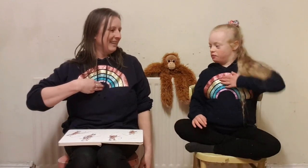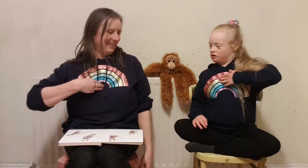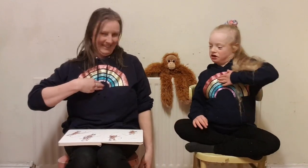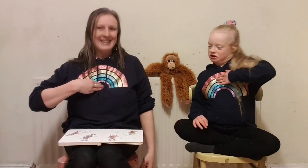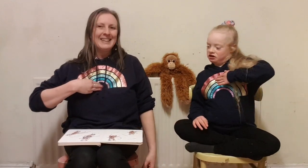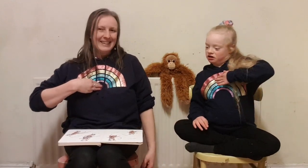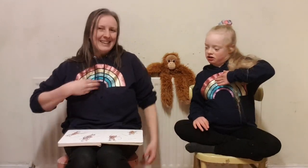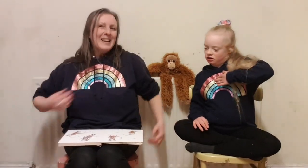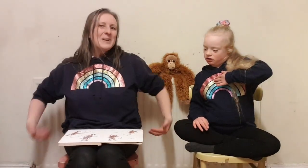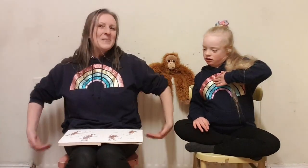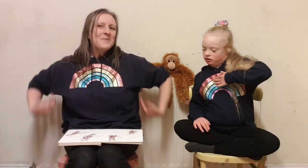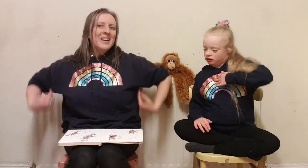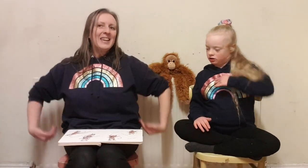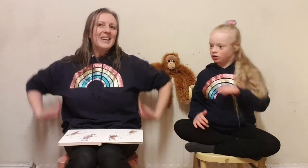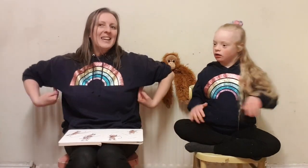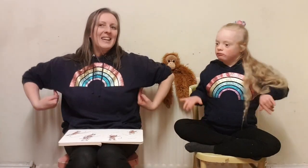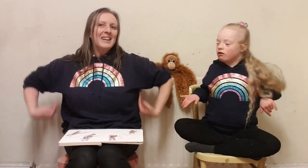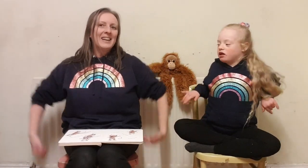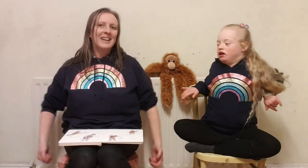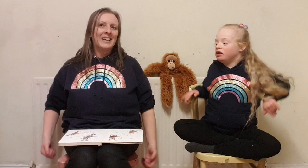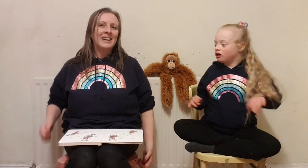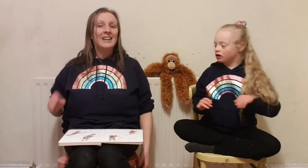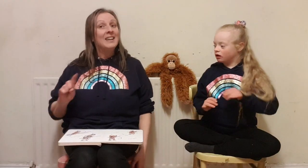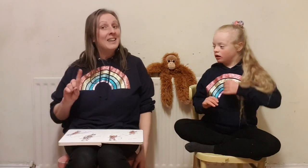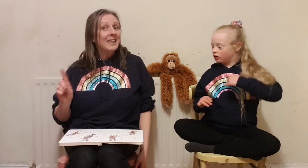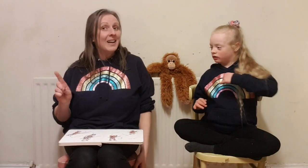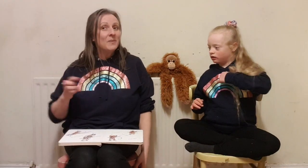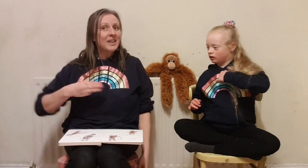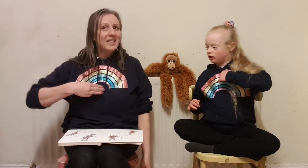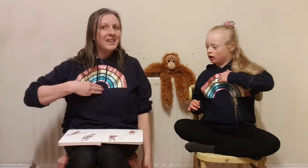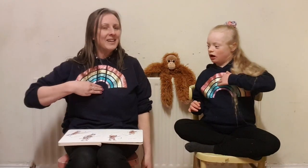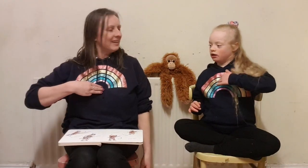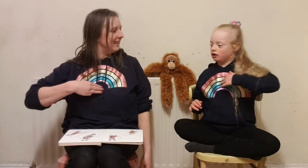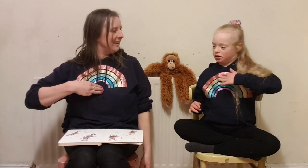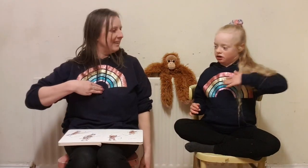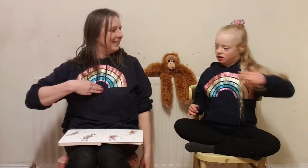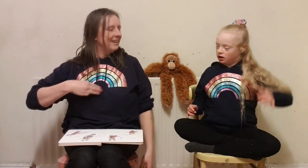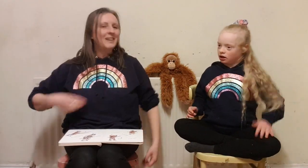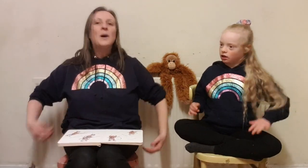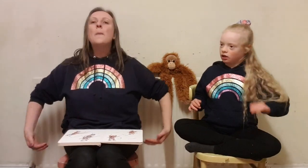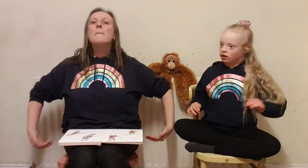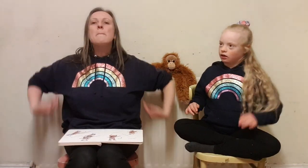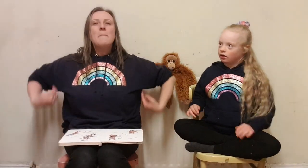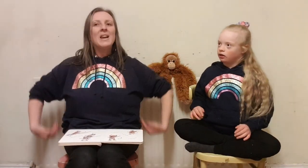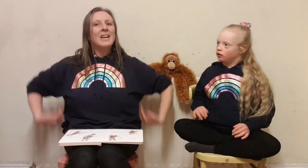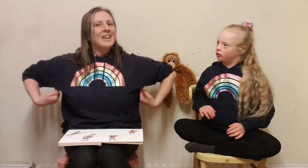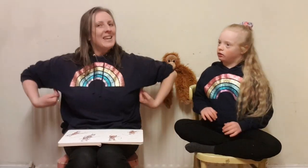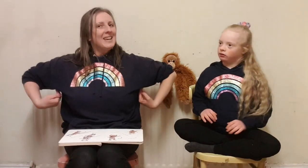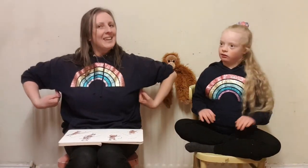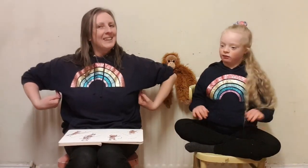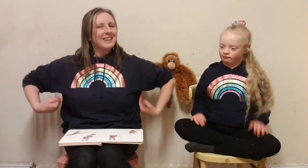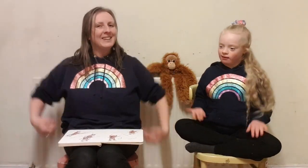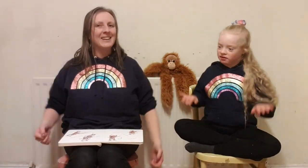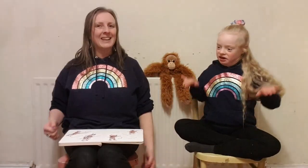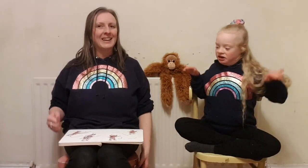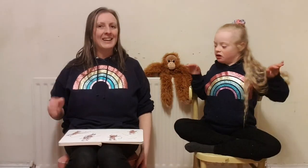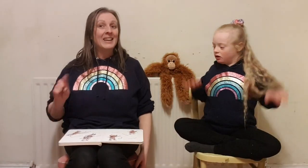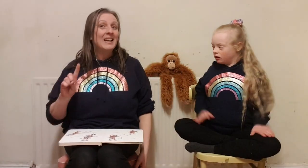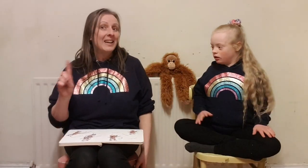me. Monkey. Monkey. And me. And me. Monkey. Monkey.